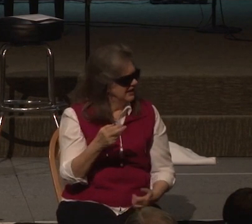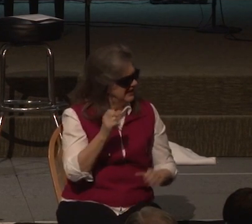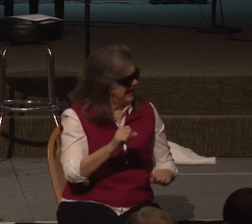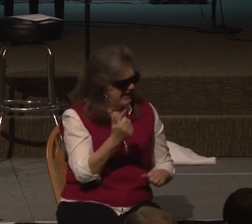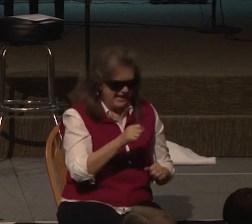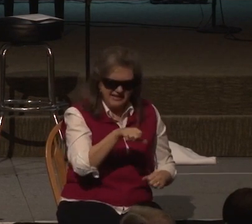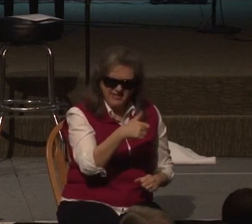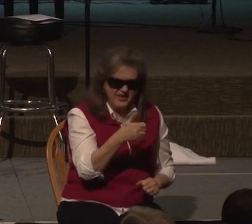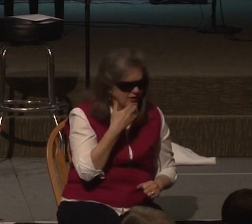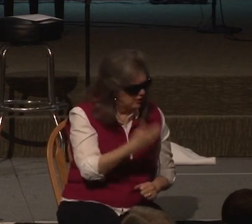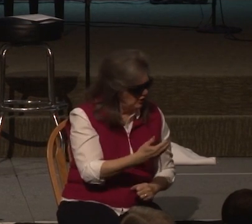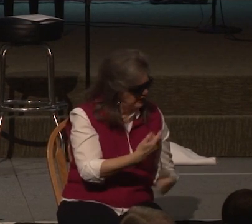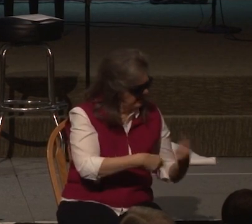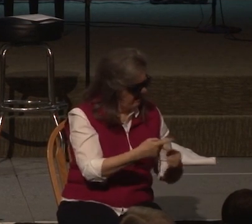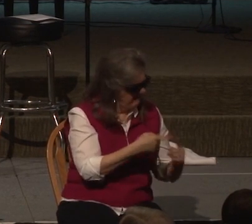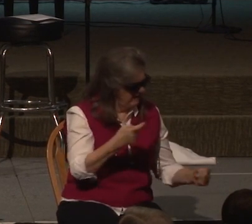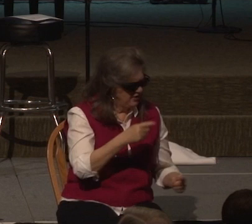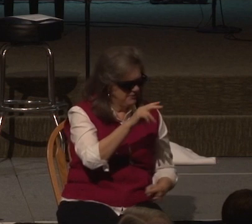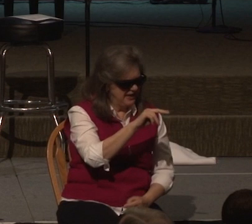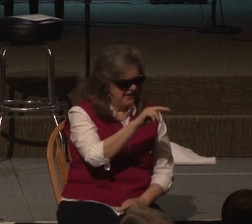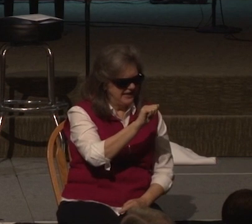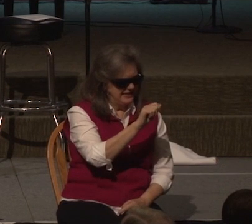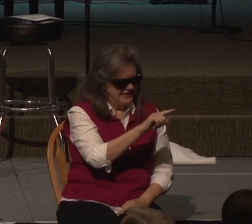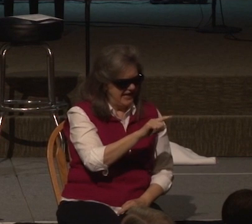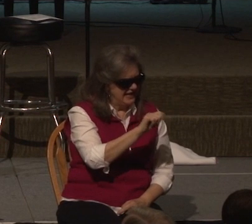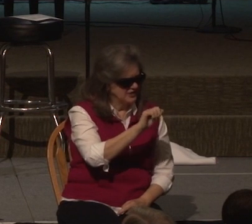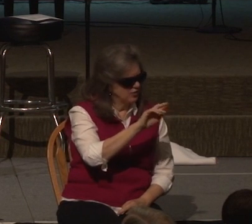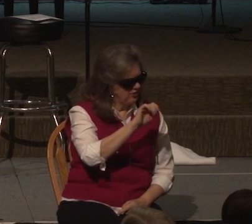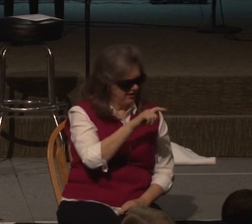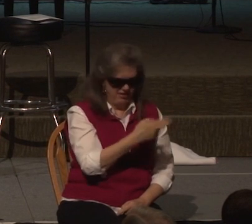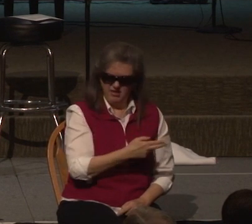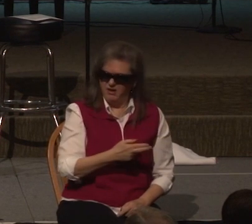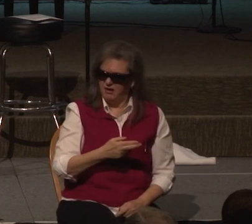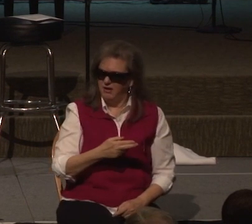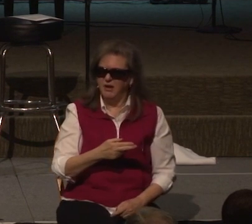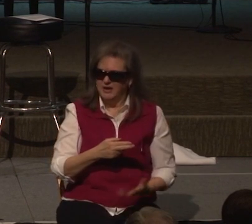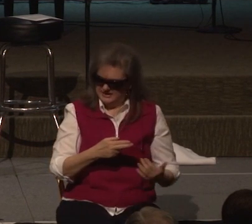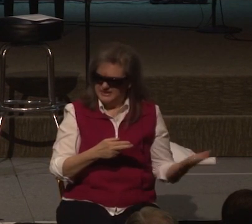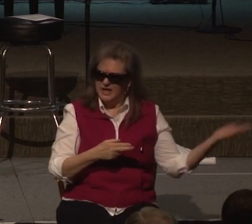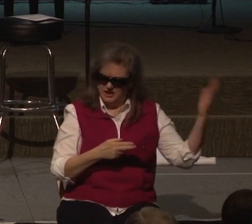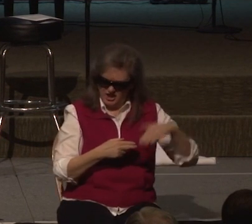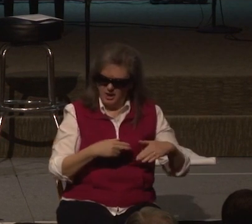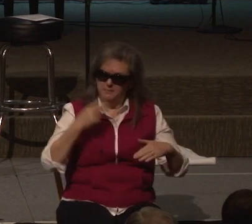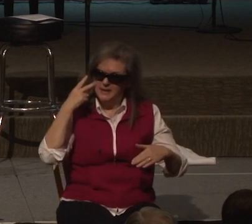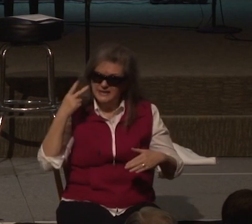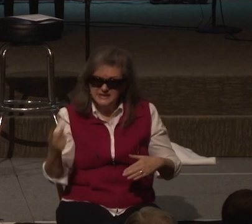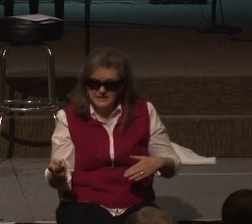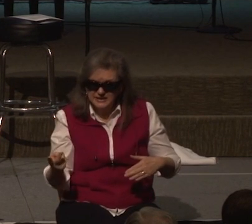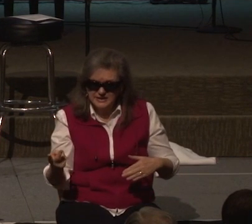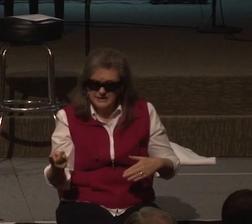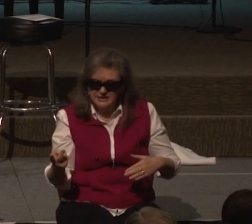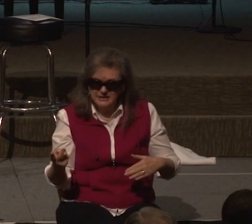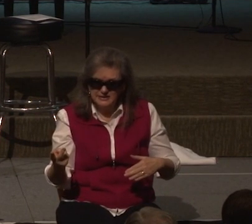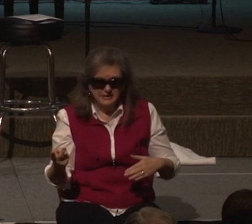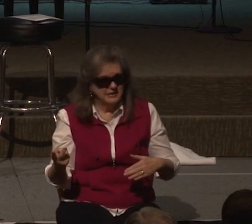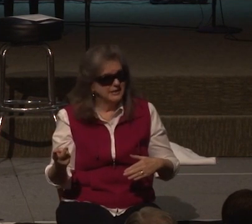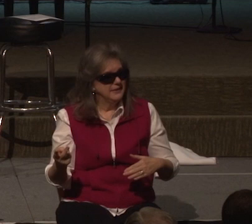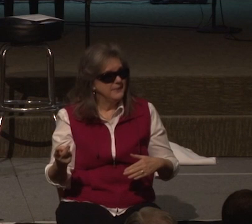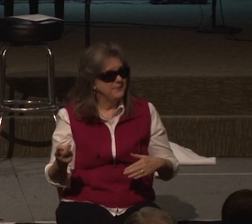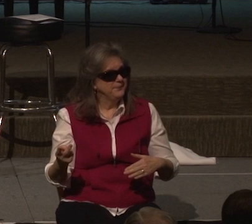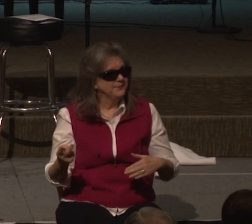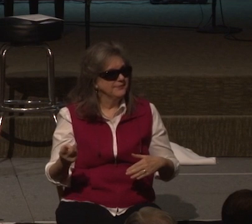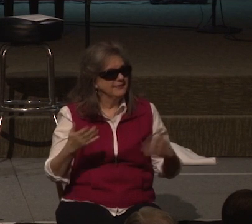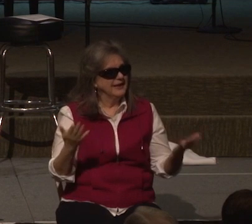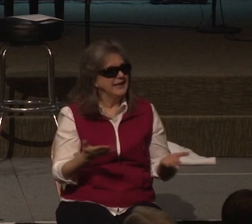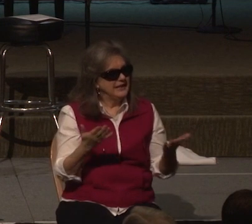anything good come out of Nazareth? Philip said to him, come and see. He said,